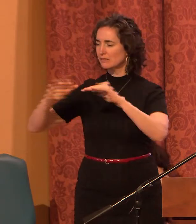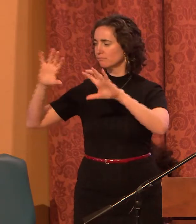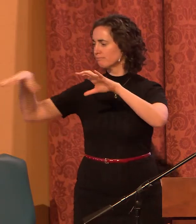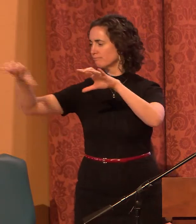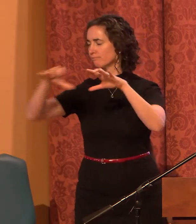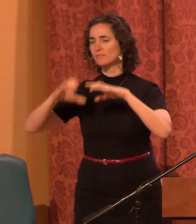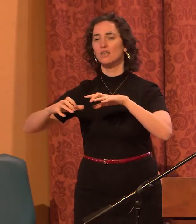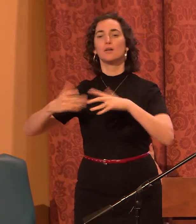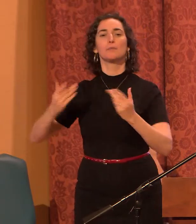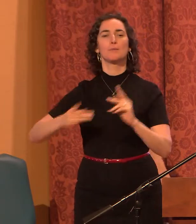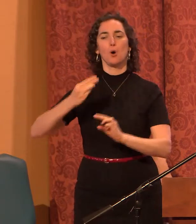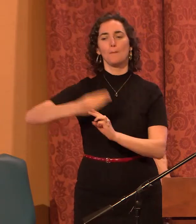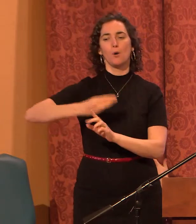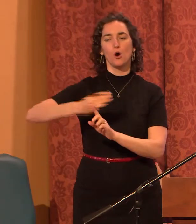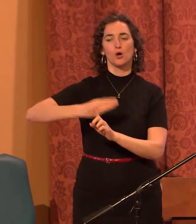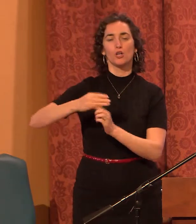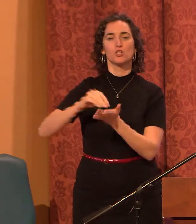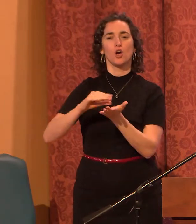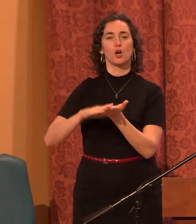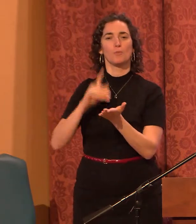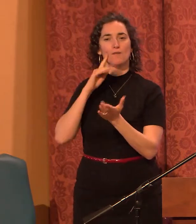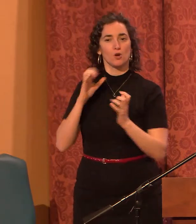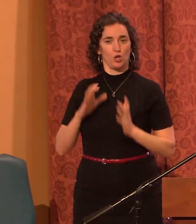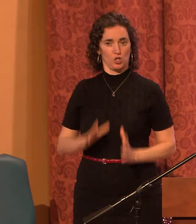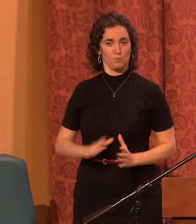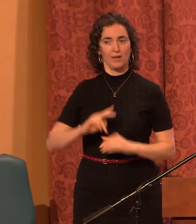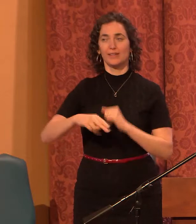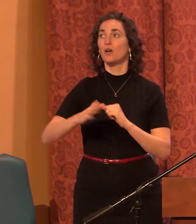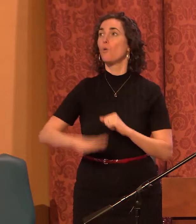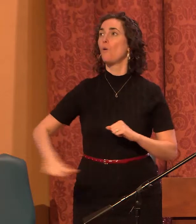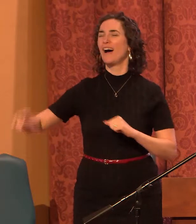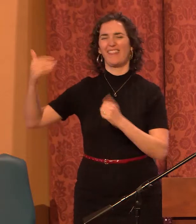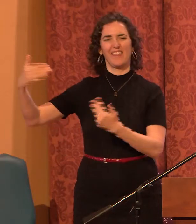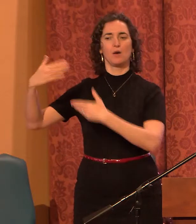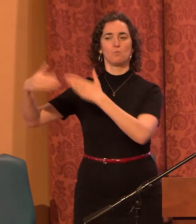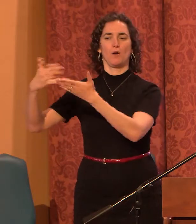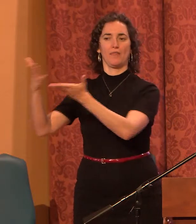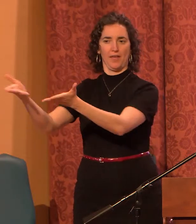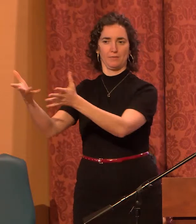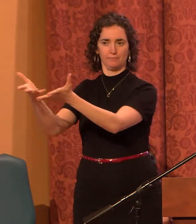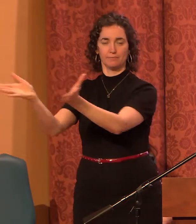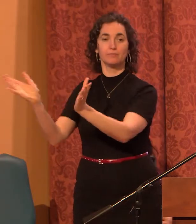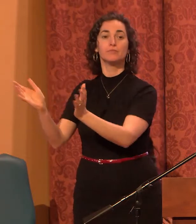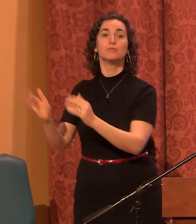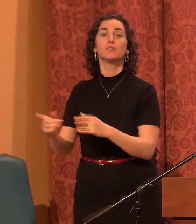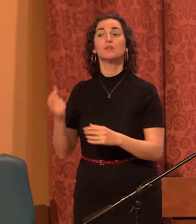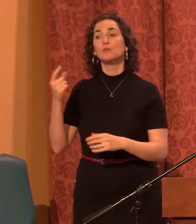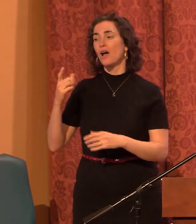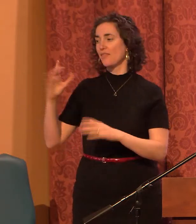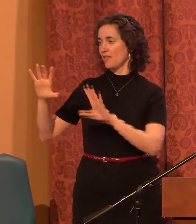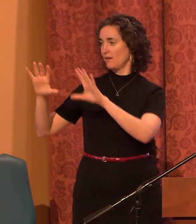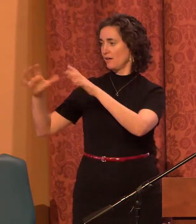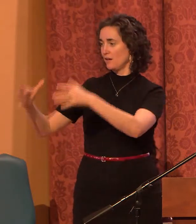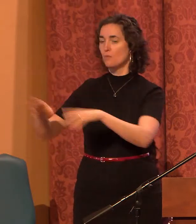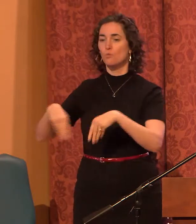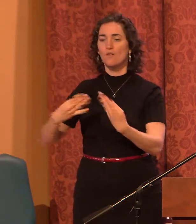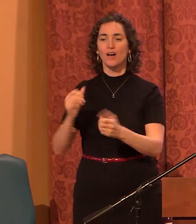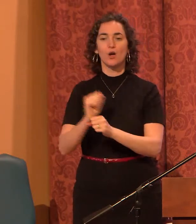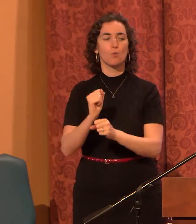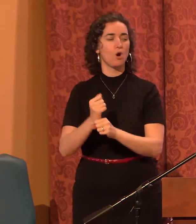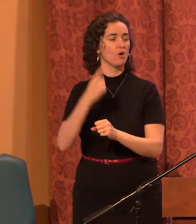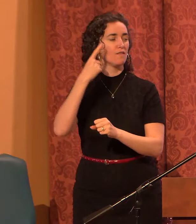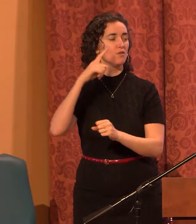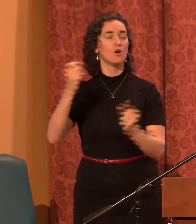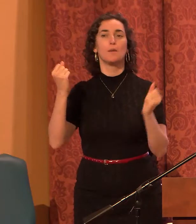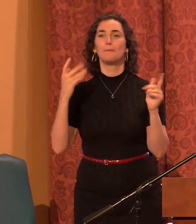the mortgage documents for its customers nationwide. The operation provides employment to a